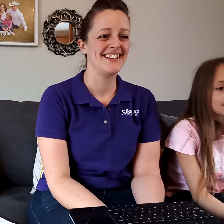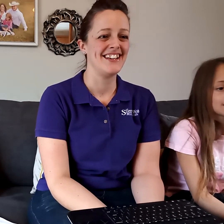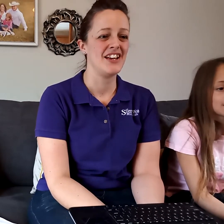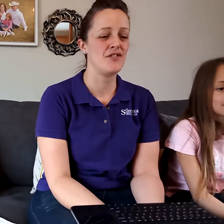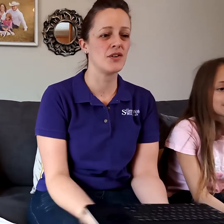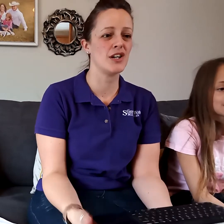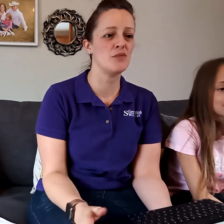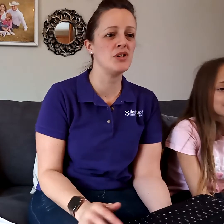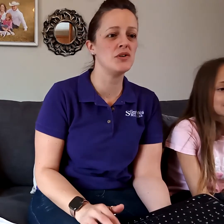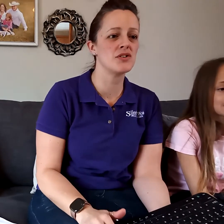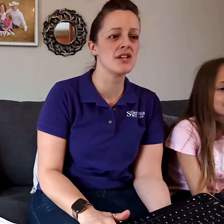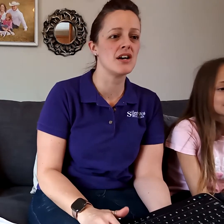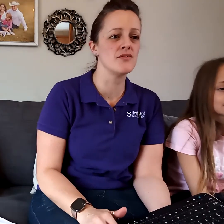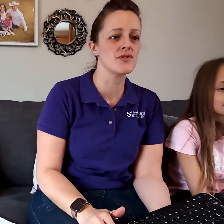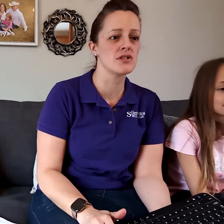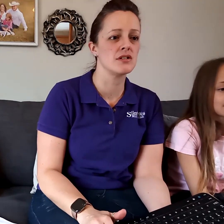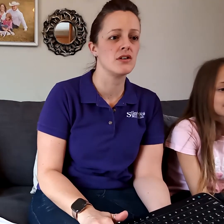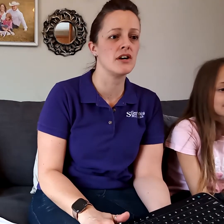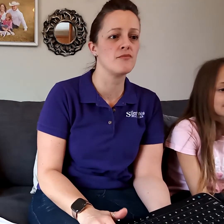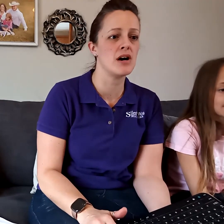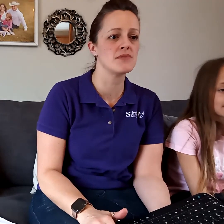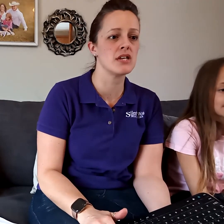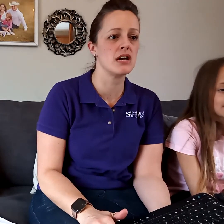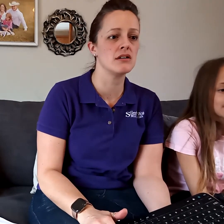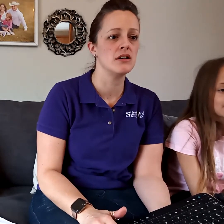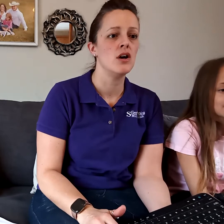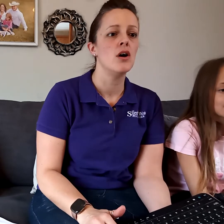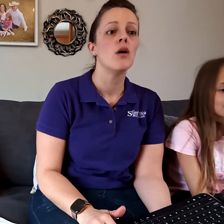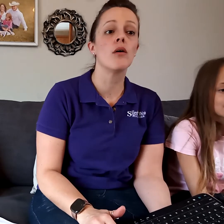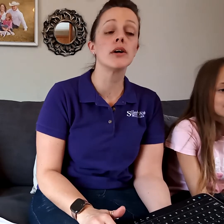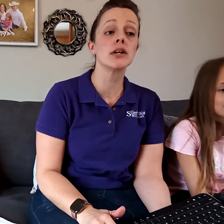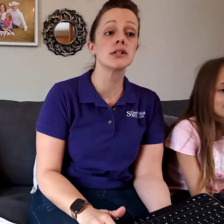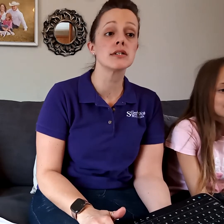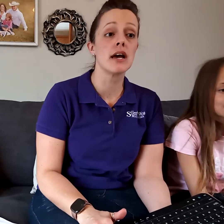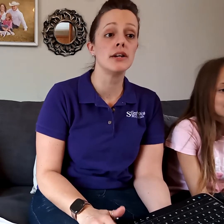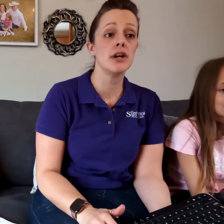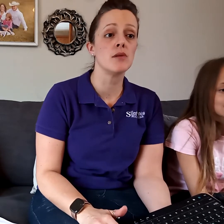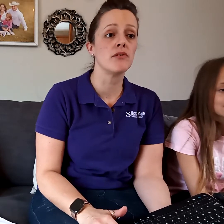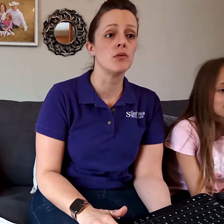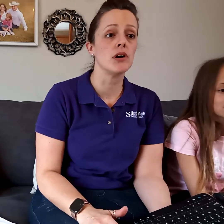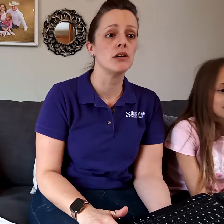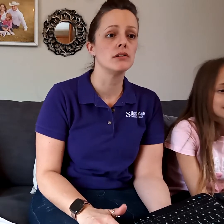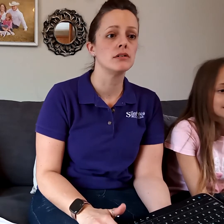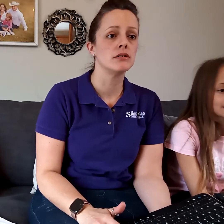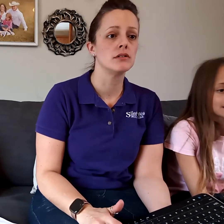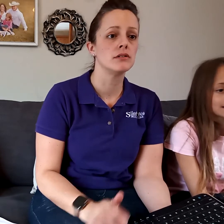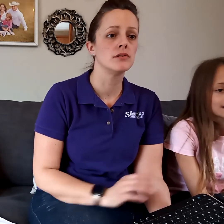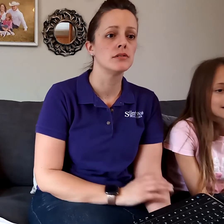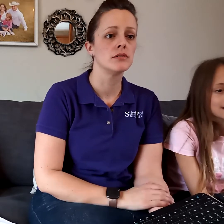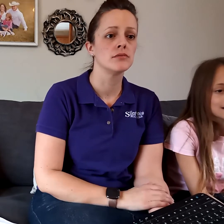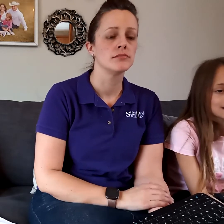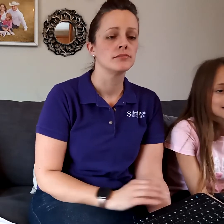If you can unmute yourselves, or if Mom's there. Or you can just sign your name if you want.